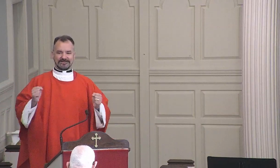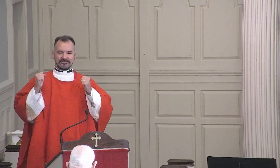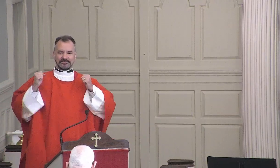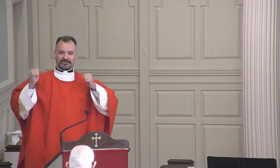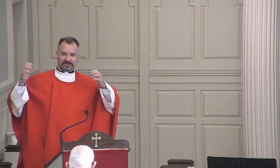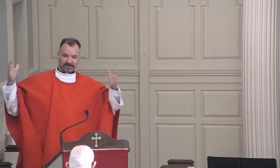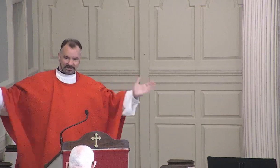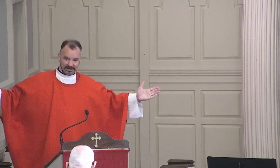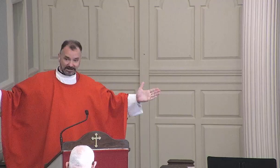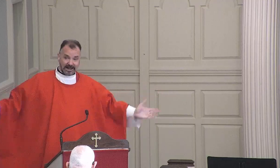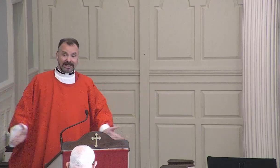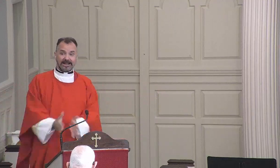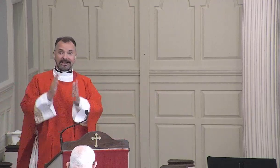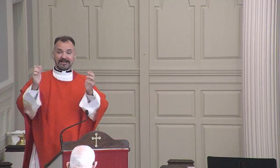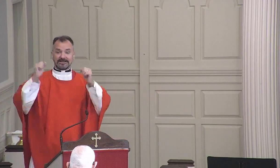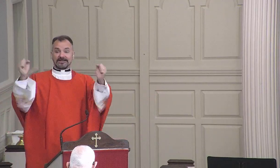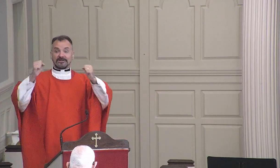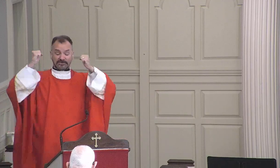alleluia,